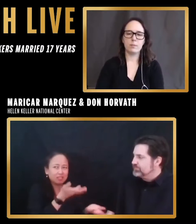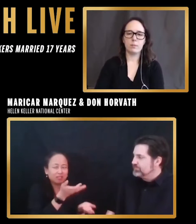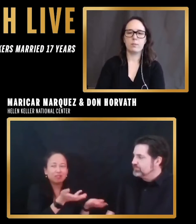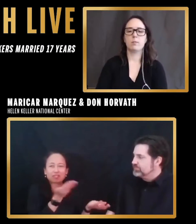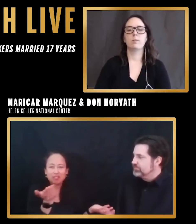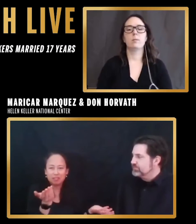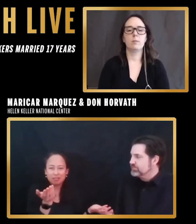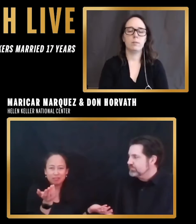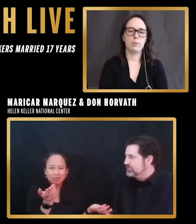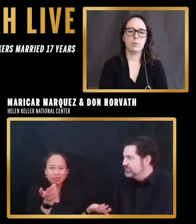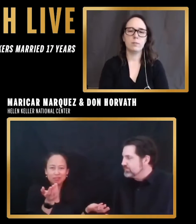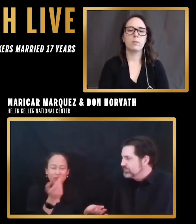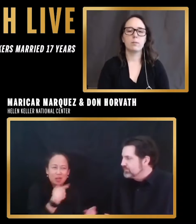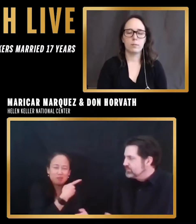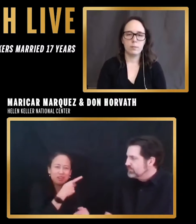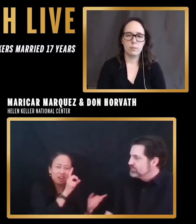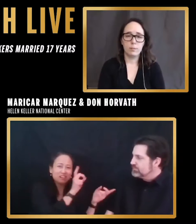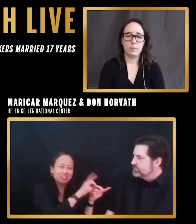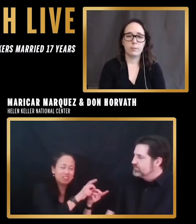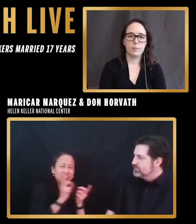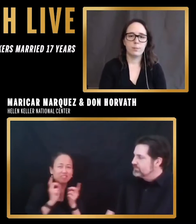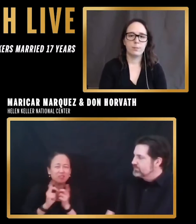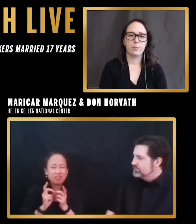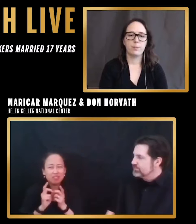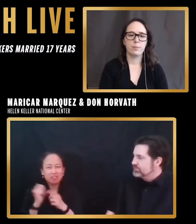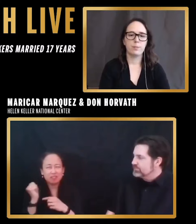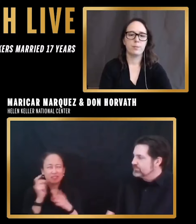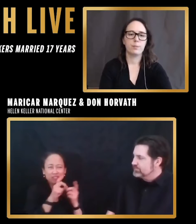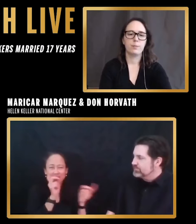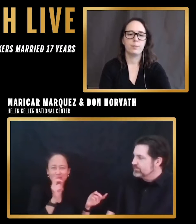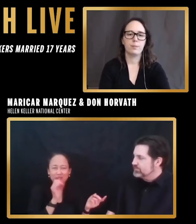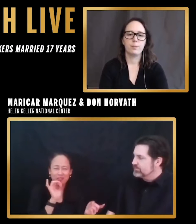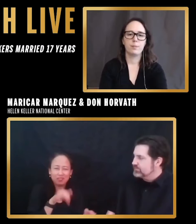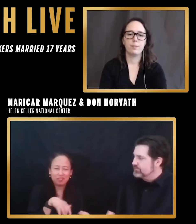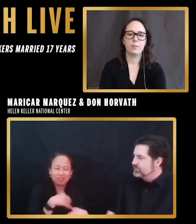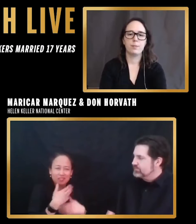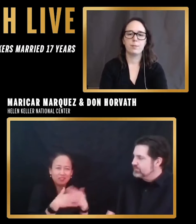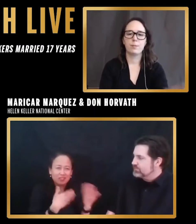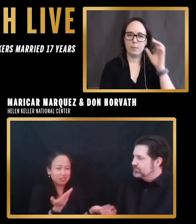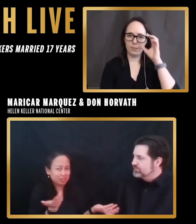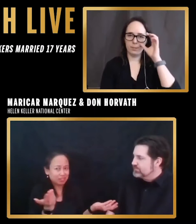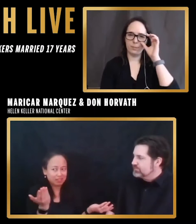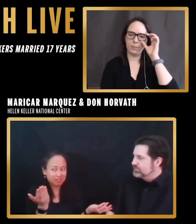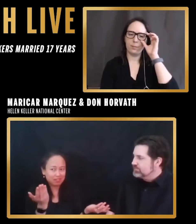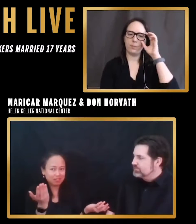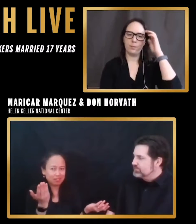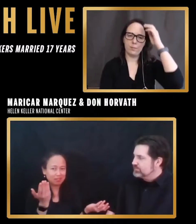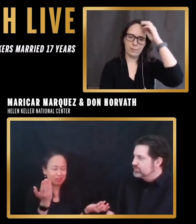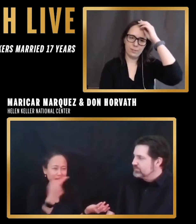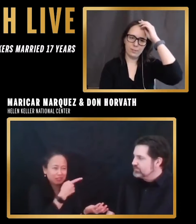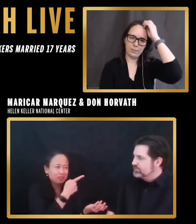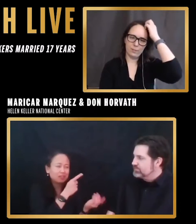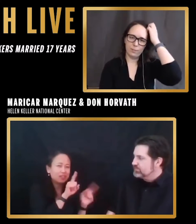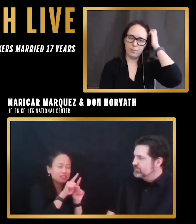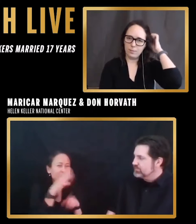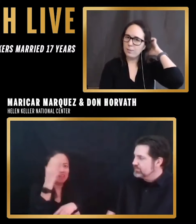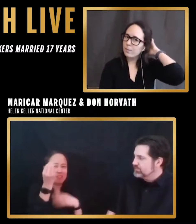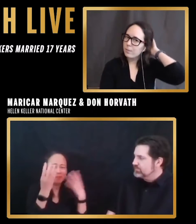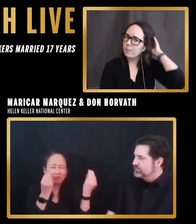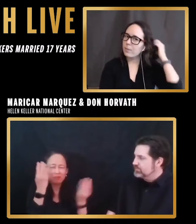how we communicated was writing back and forth. We were both dating other people. We had broken up with